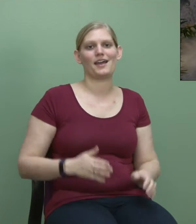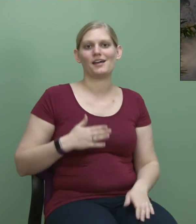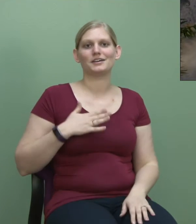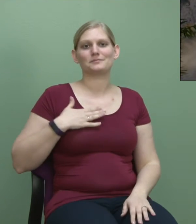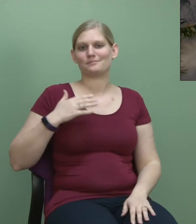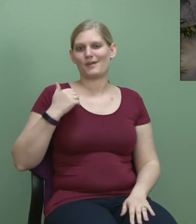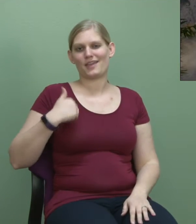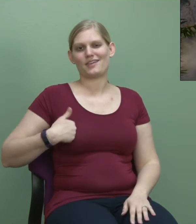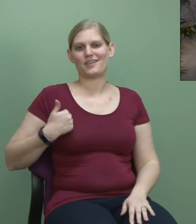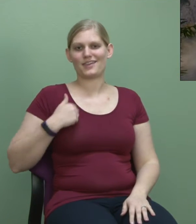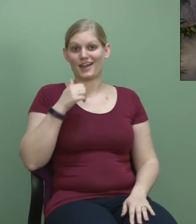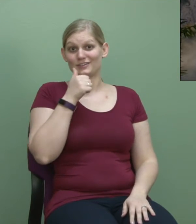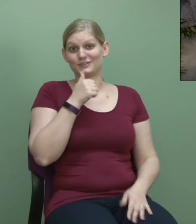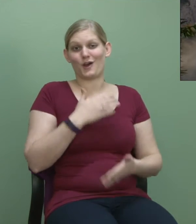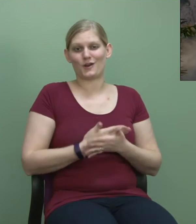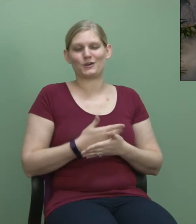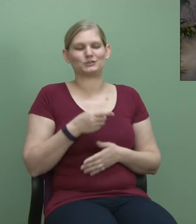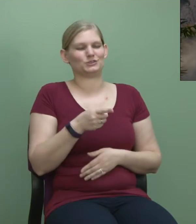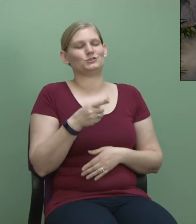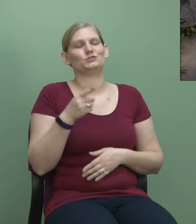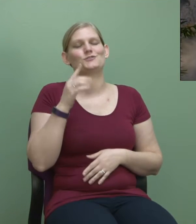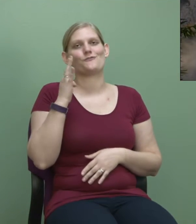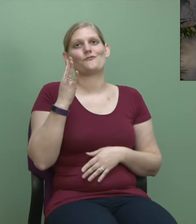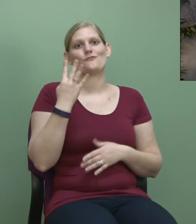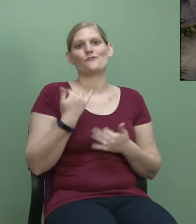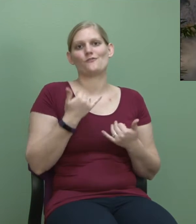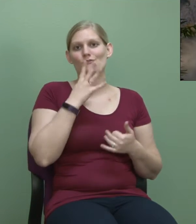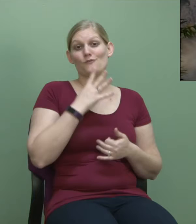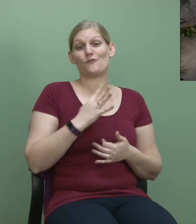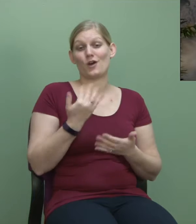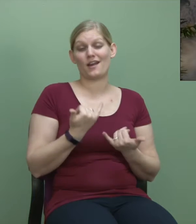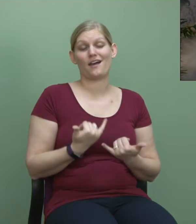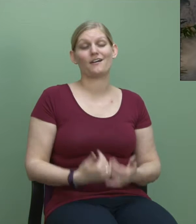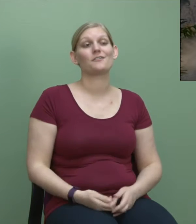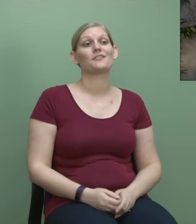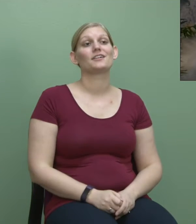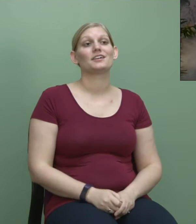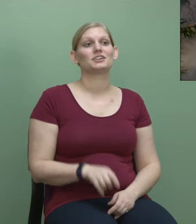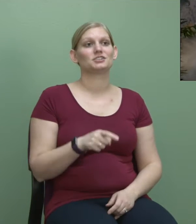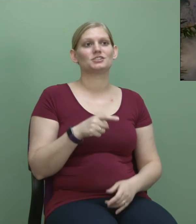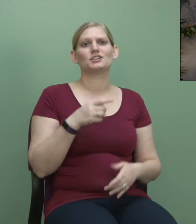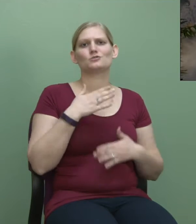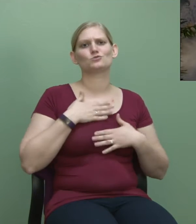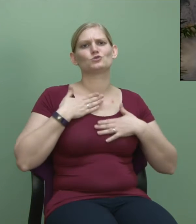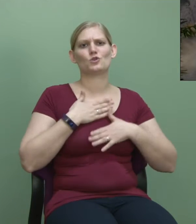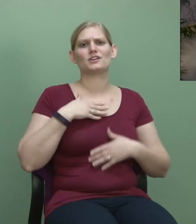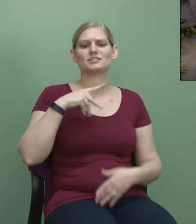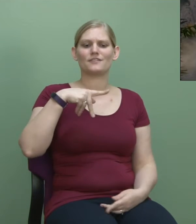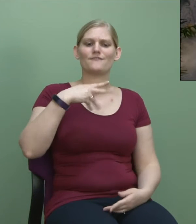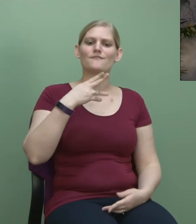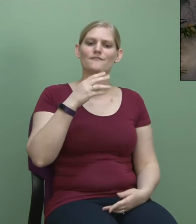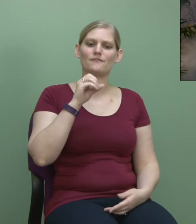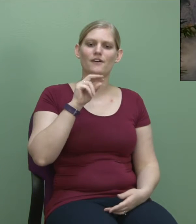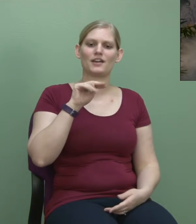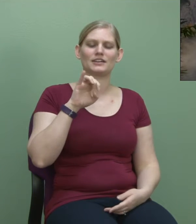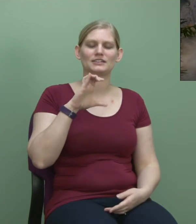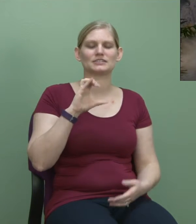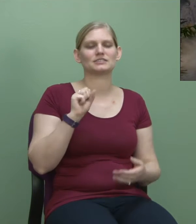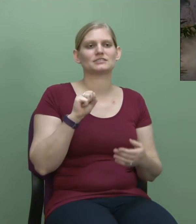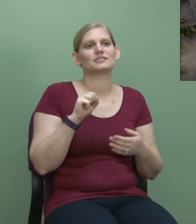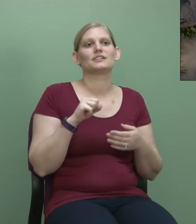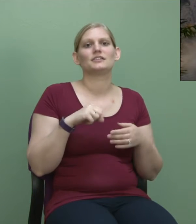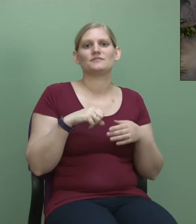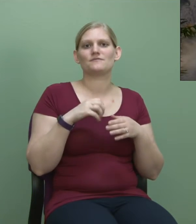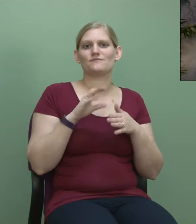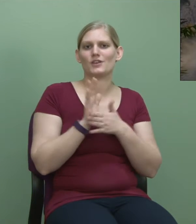who is 4 now, she enjoys these phonics videos that we found at the library, and it just